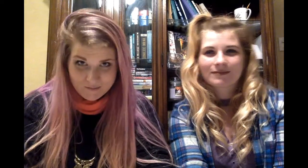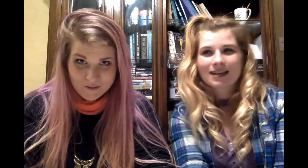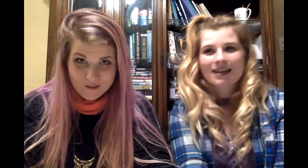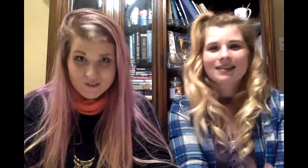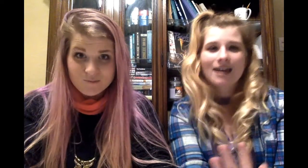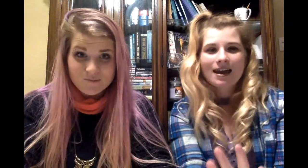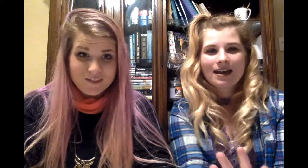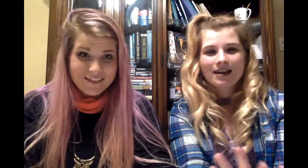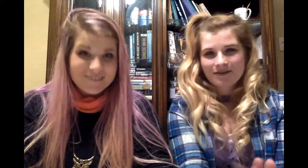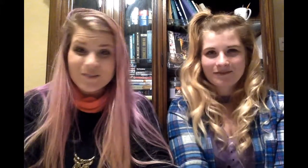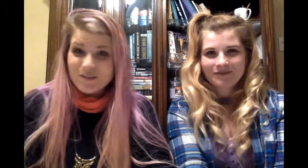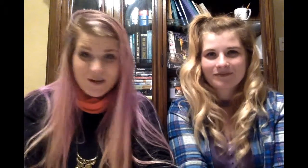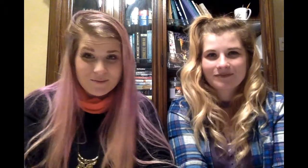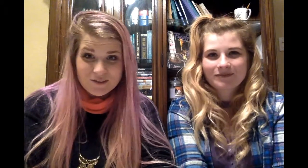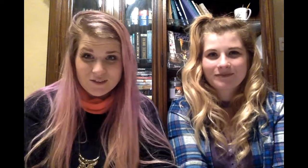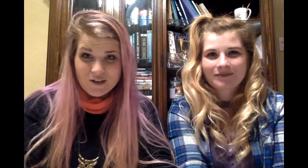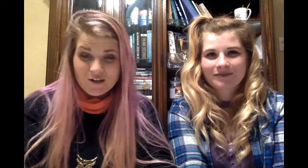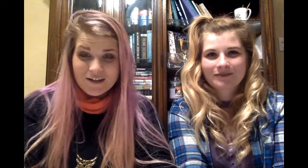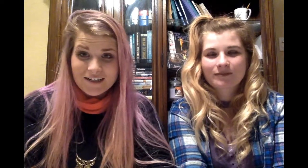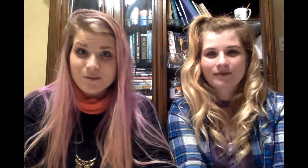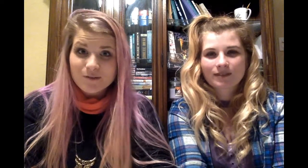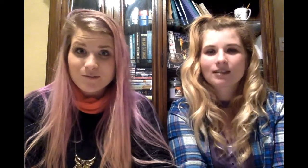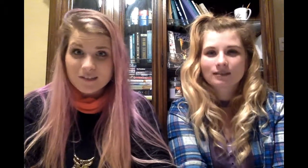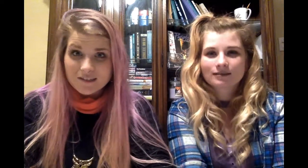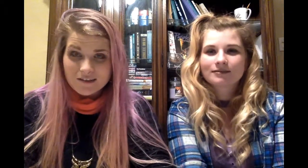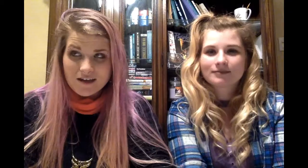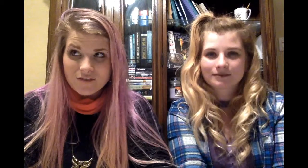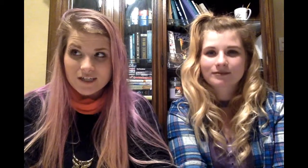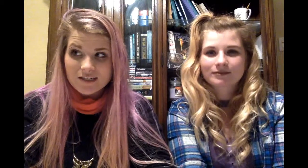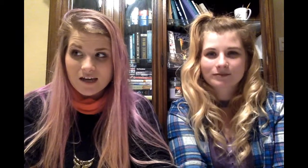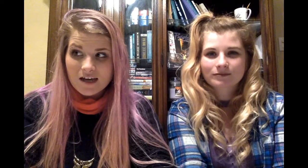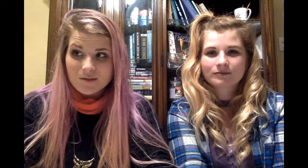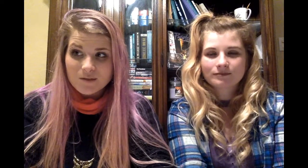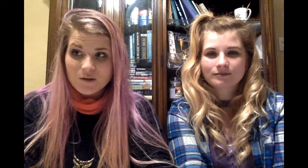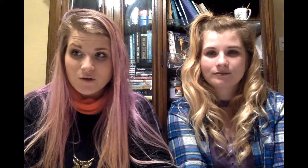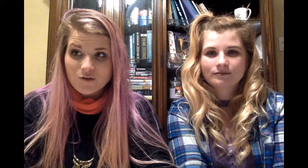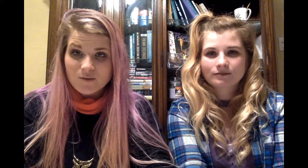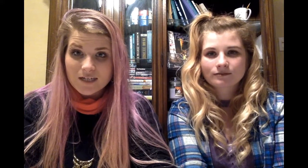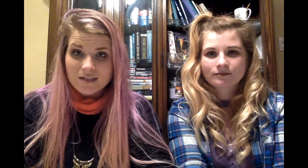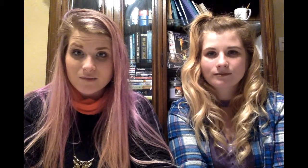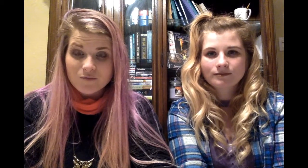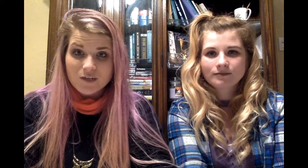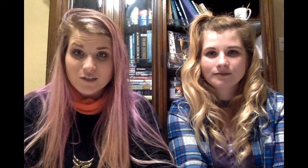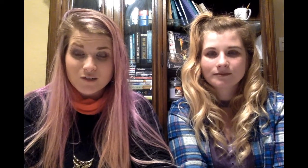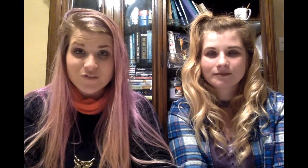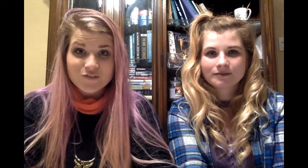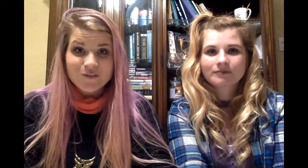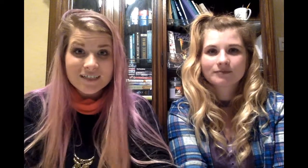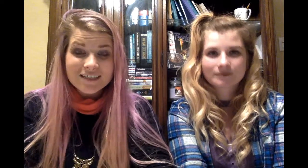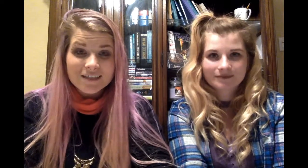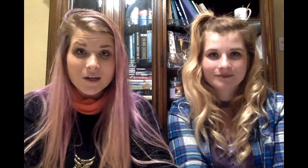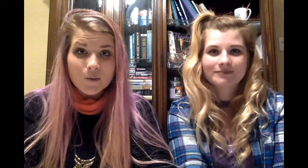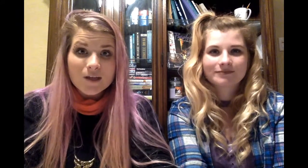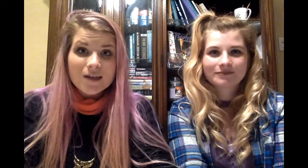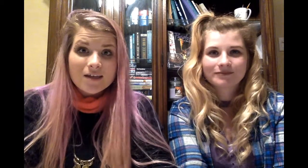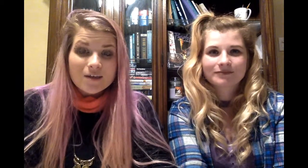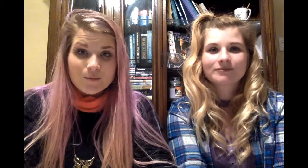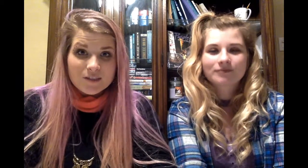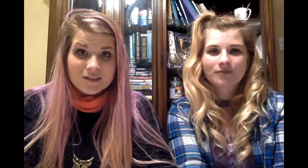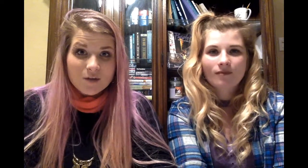Chainsmokers. Yay! Really popular song right now. We really love it. It's been going through our minds. We've wanted to do it for a few weeks, so we put some